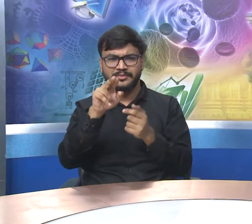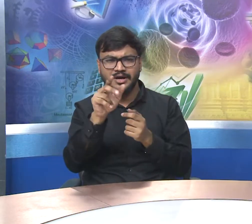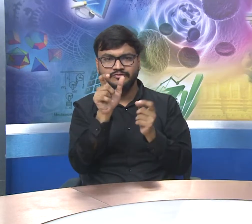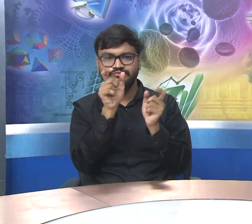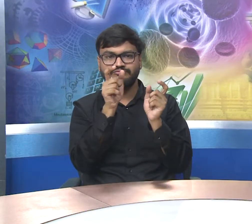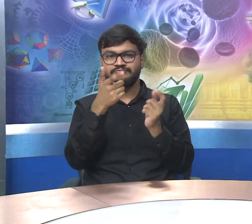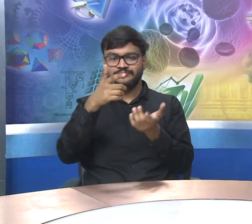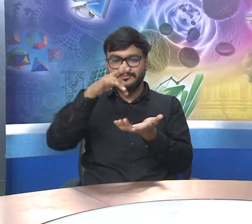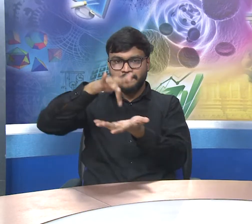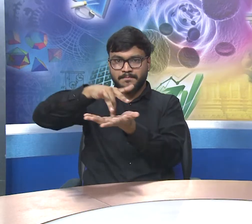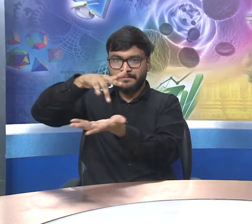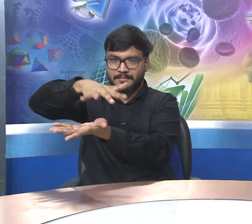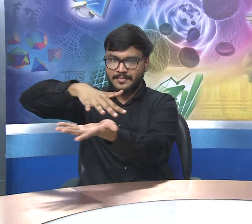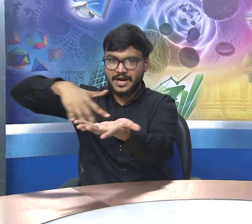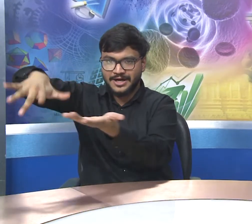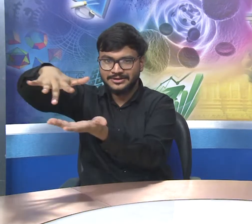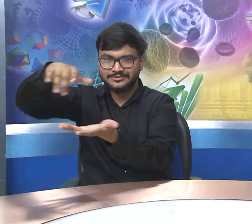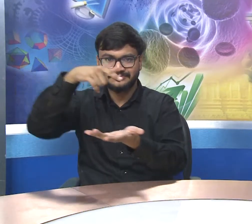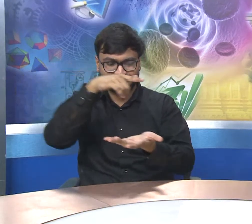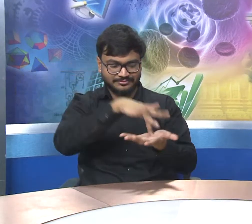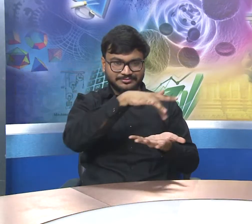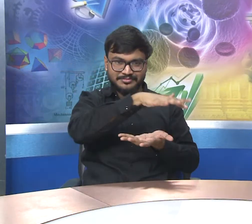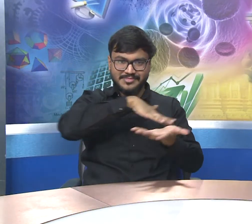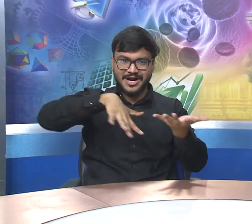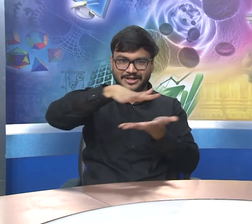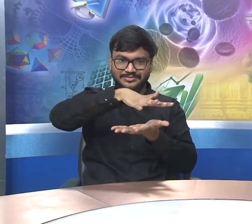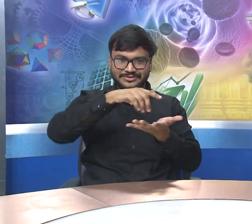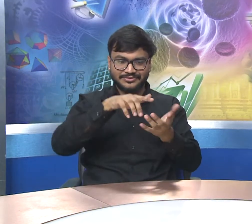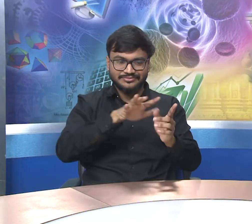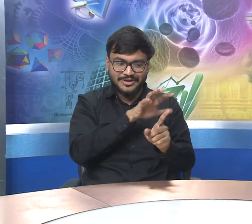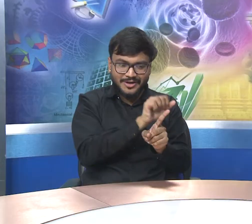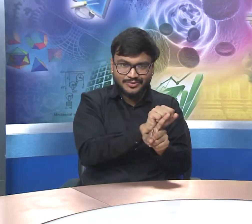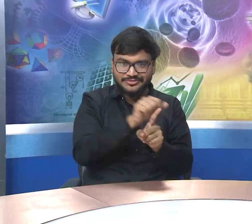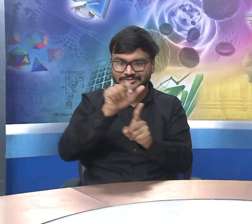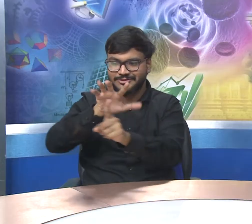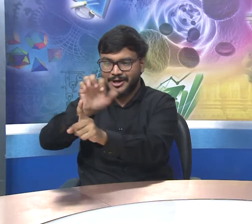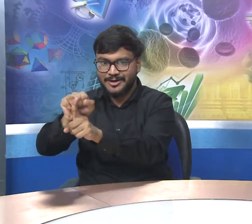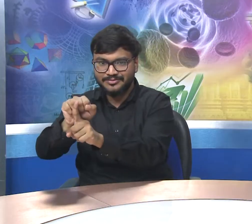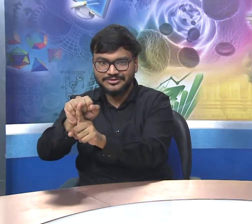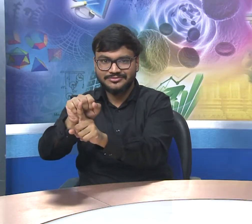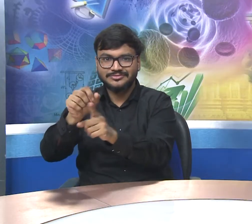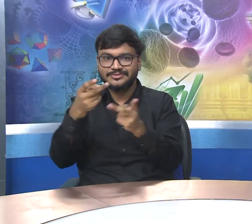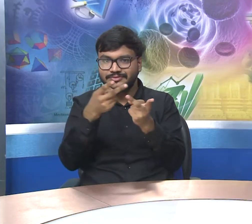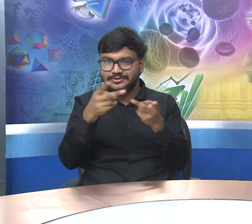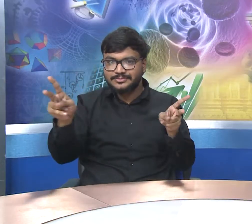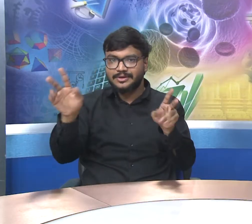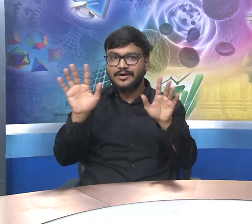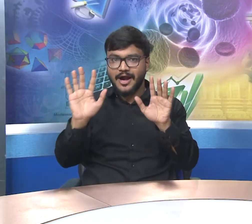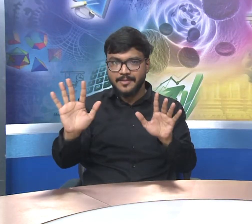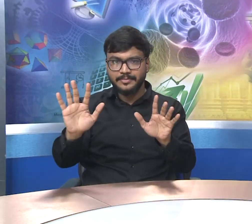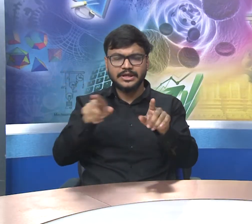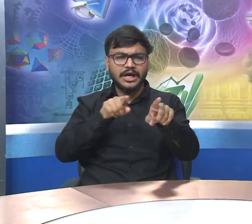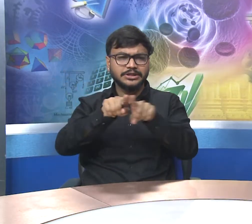As you can see, the word dialect, it means variation of a language linked to its